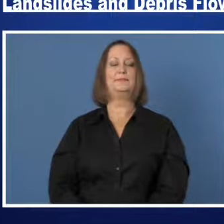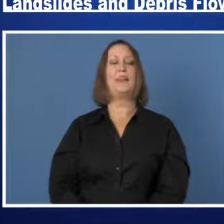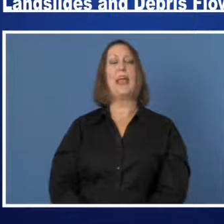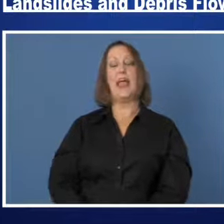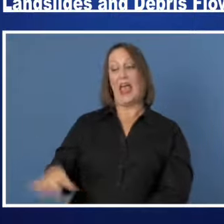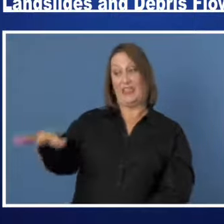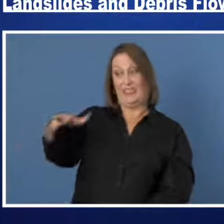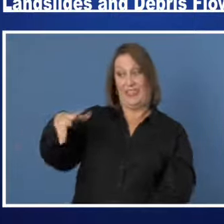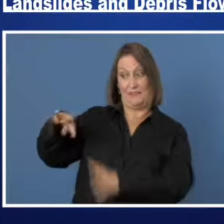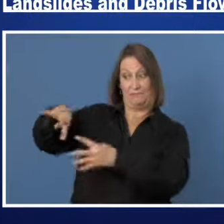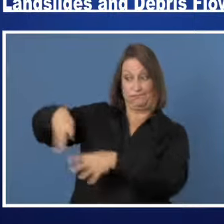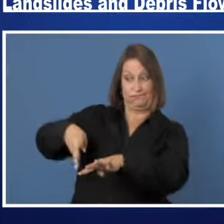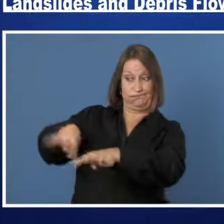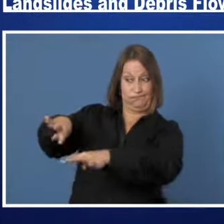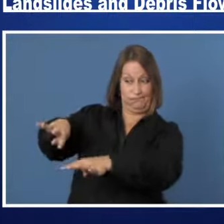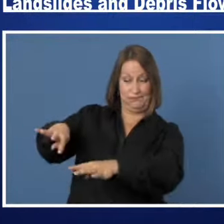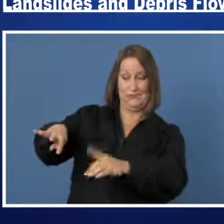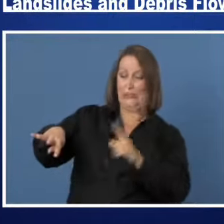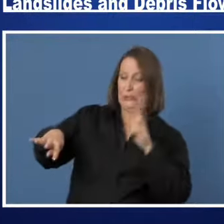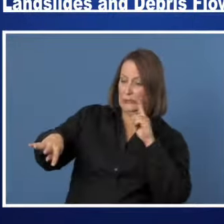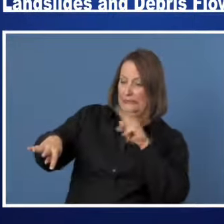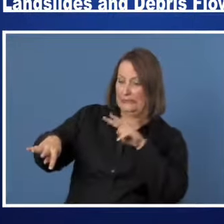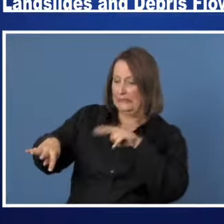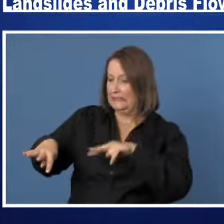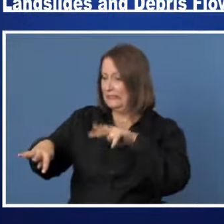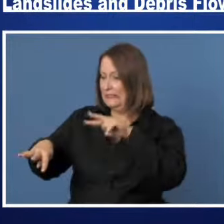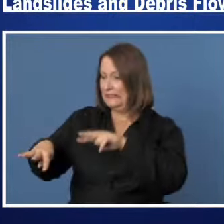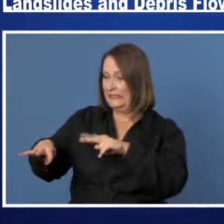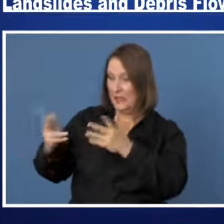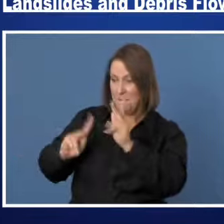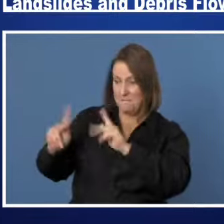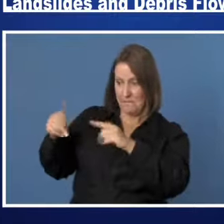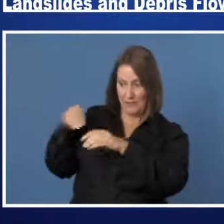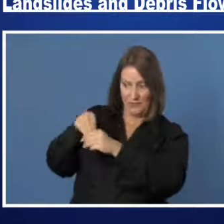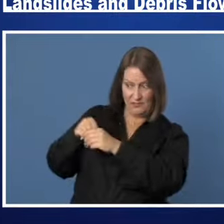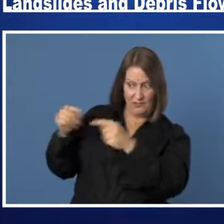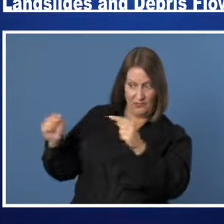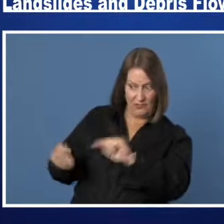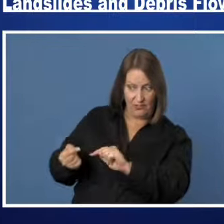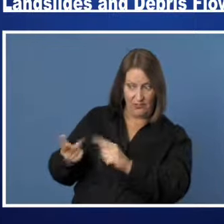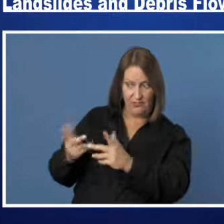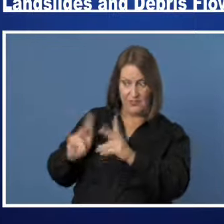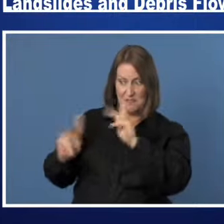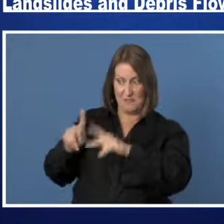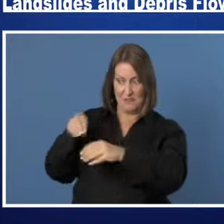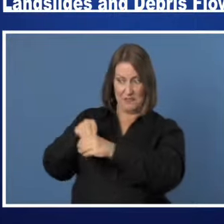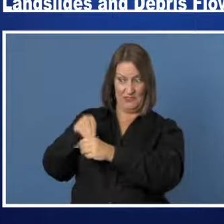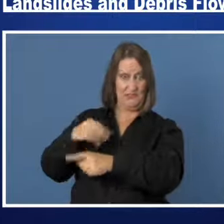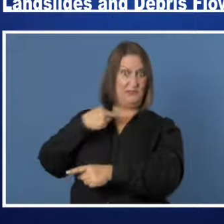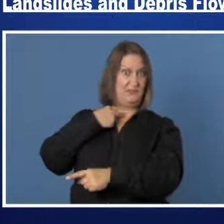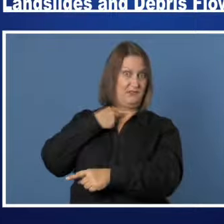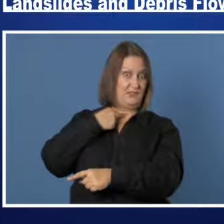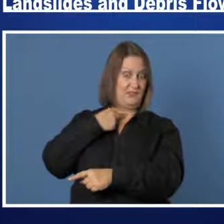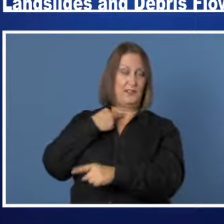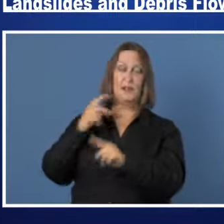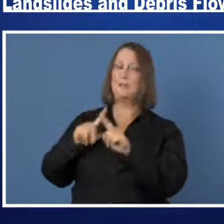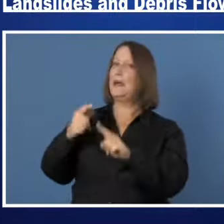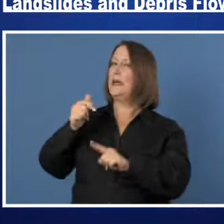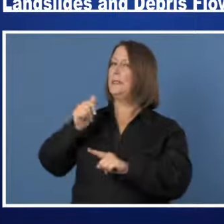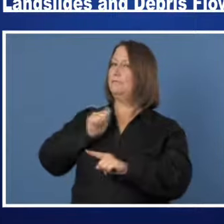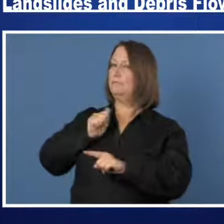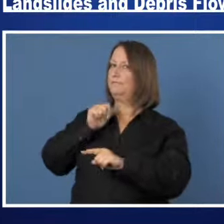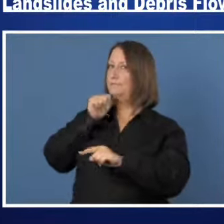Check for injured and trapped persons near the slide without entering the direct